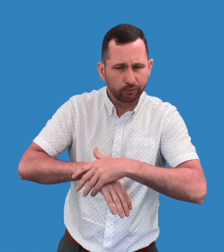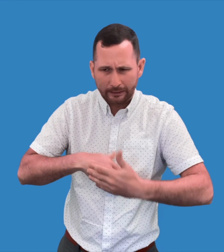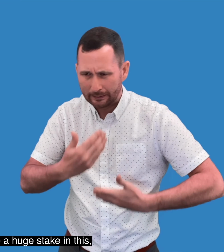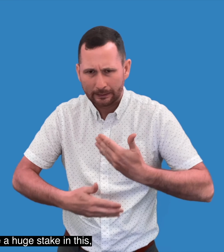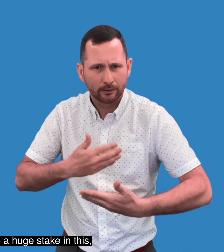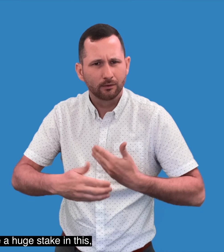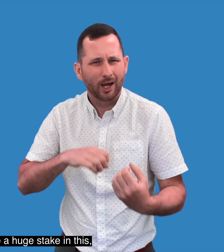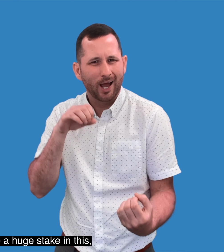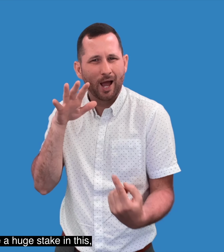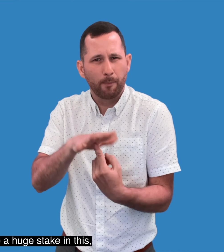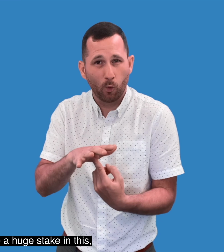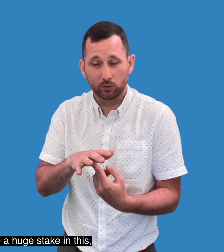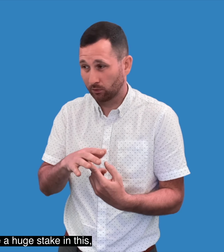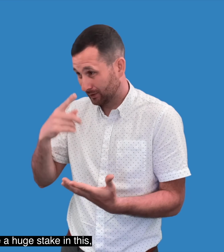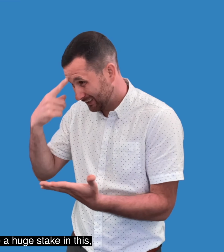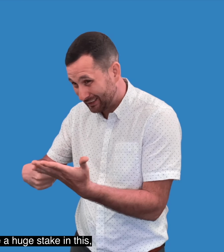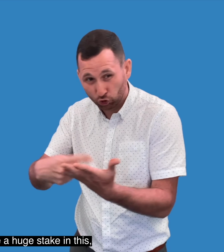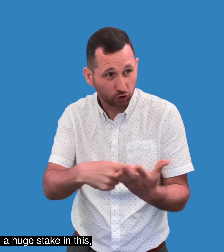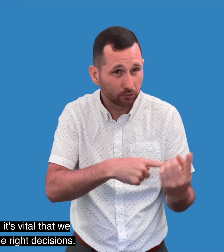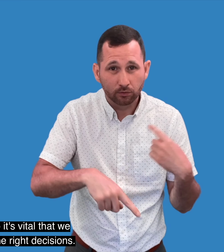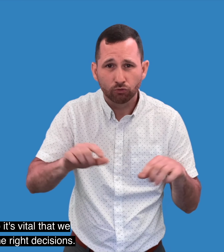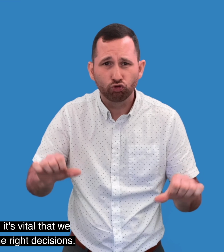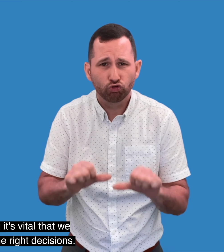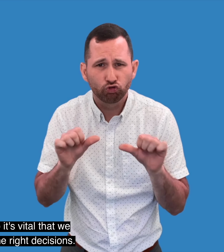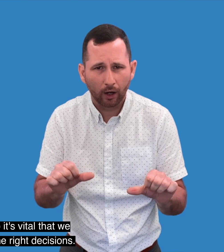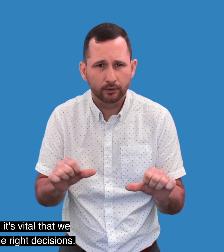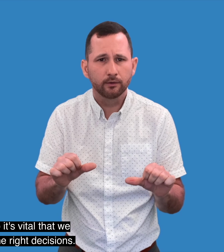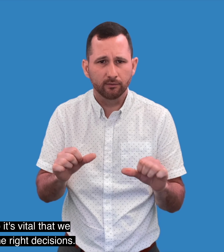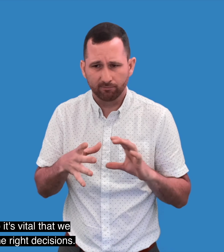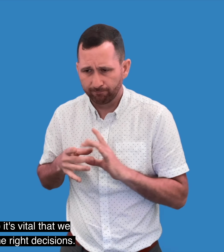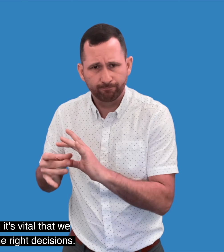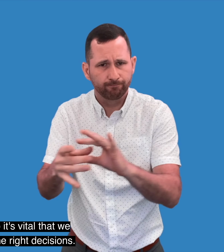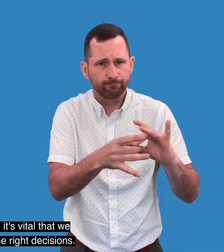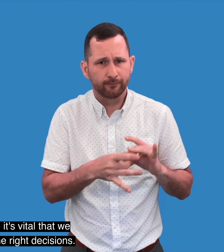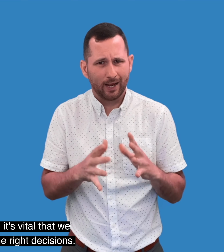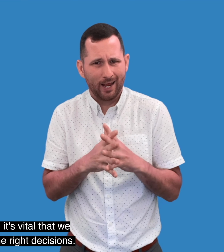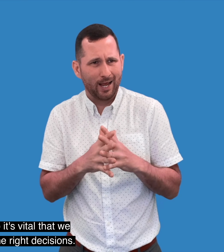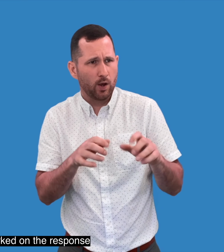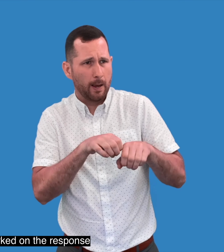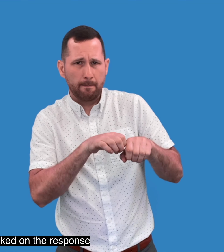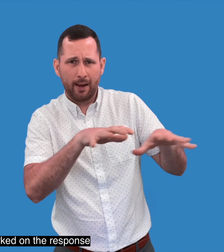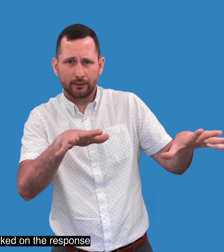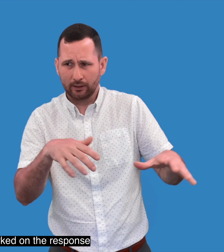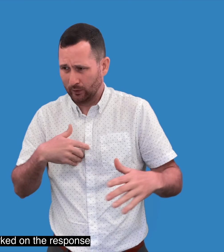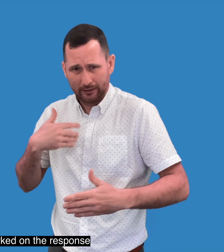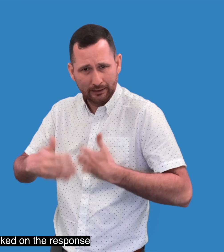We all have a huge stake in this, and so it's vital that we make the right decisions. Having worked on the response